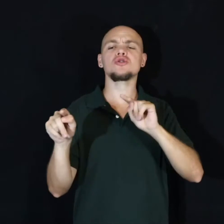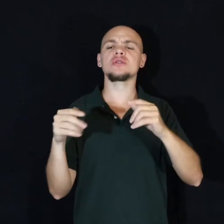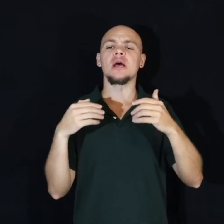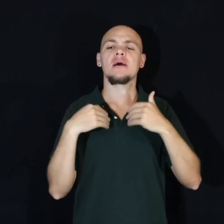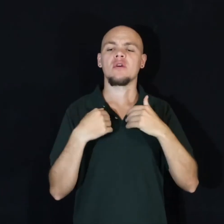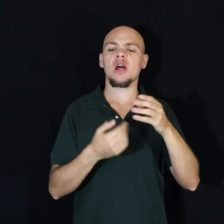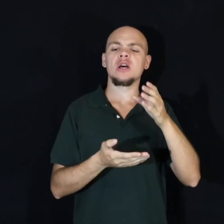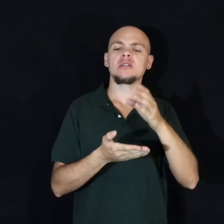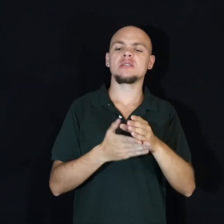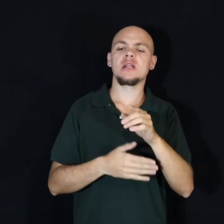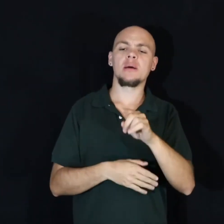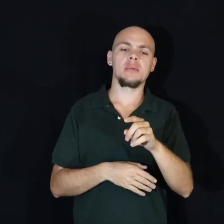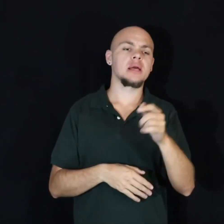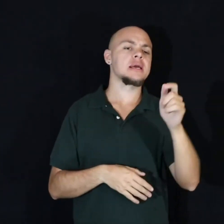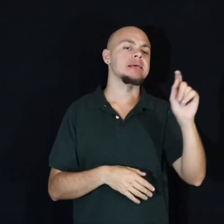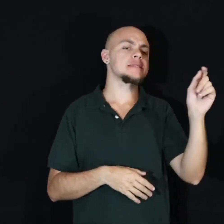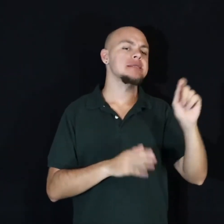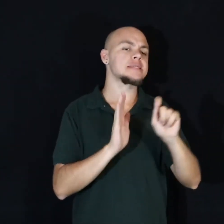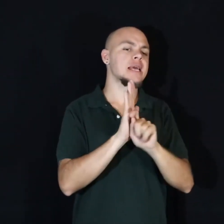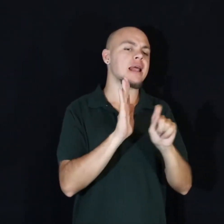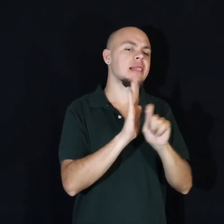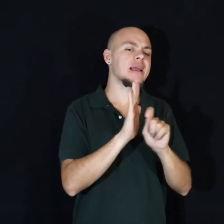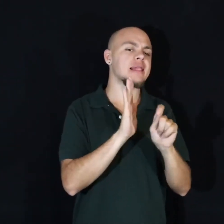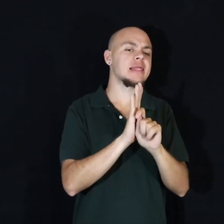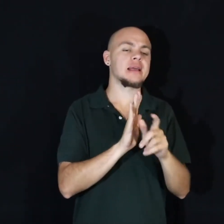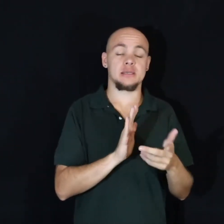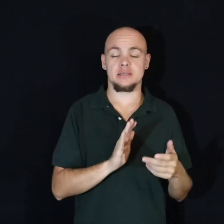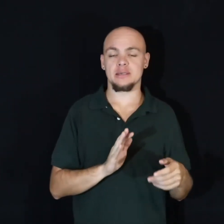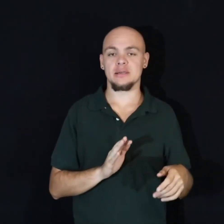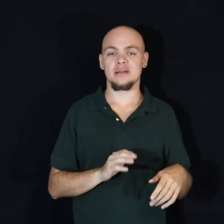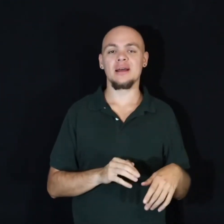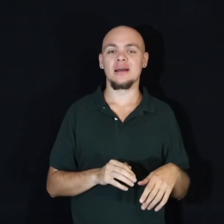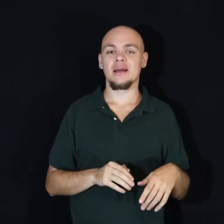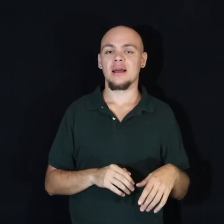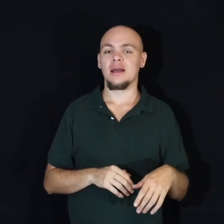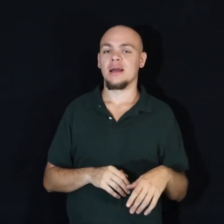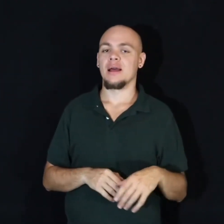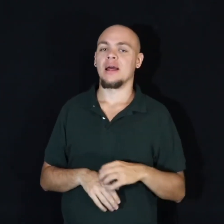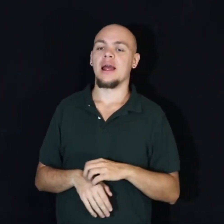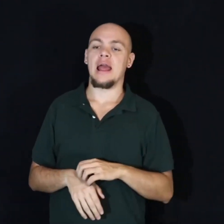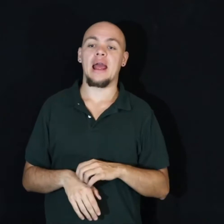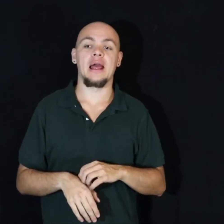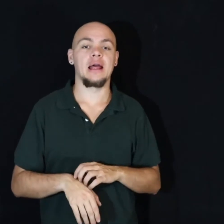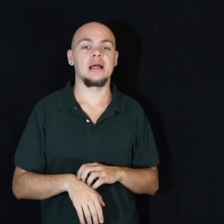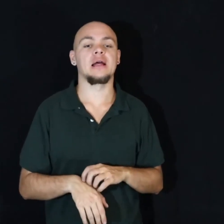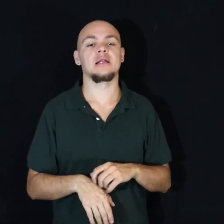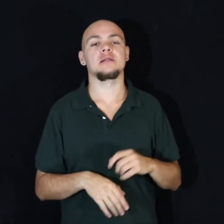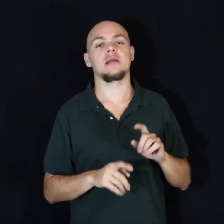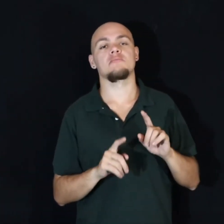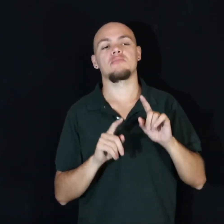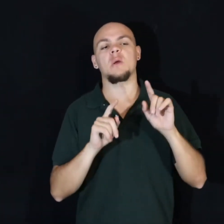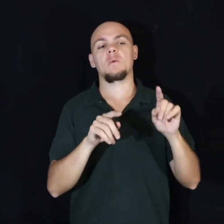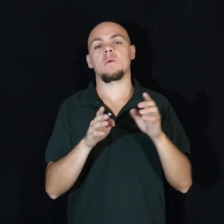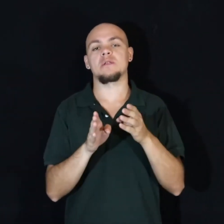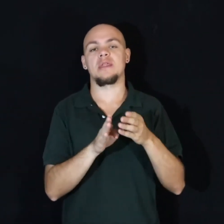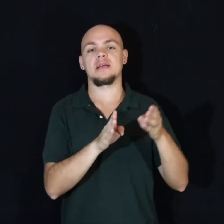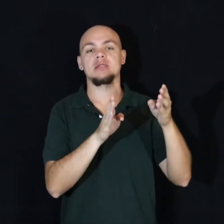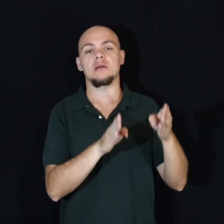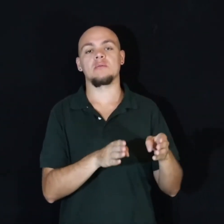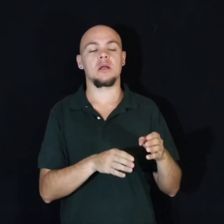sir. Ting-a-ling-ling." The headway ran almost out, and he drew up slowly toward the sidewalk. "Ship up to back.